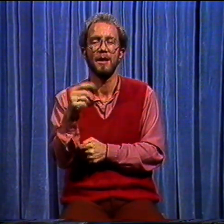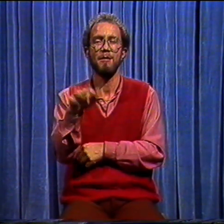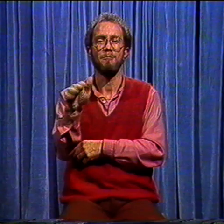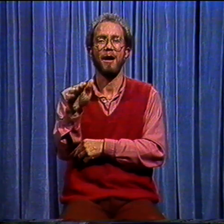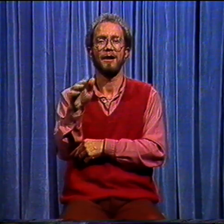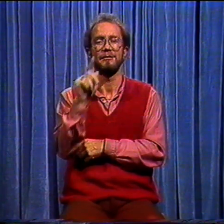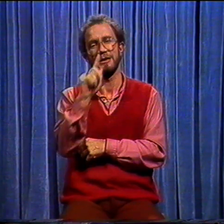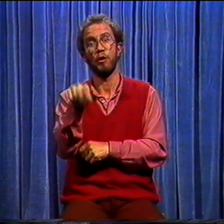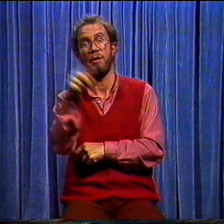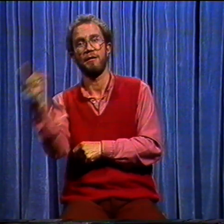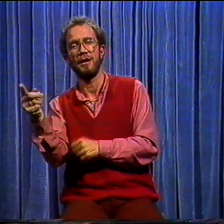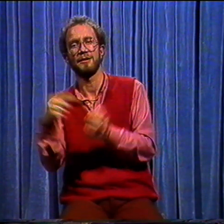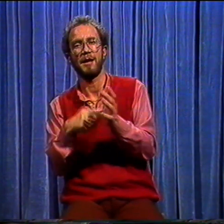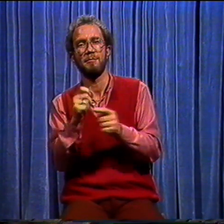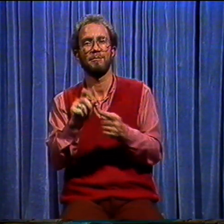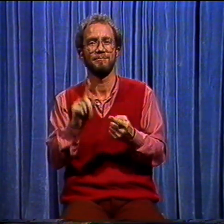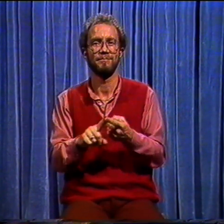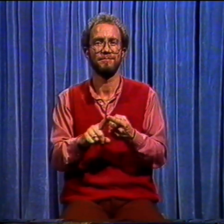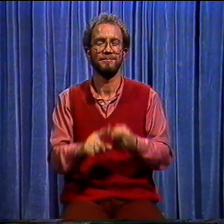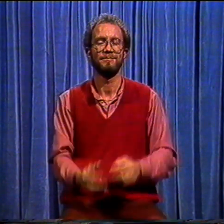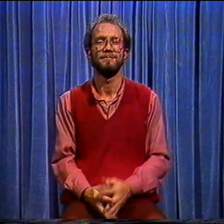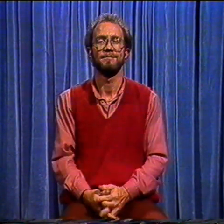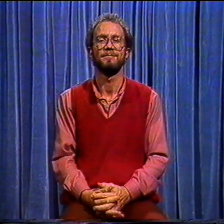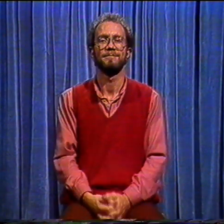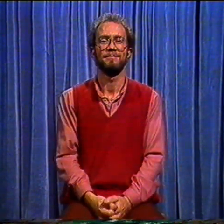Okay, bye. See you in the next tape.